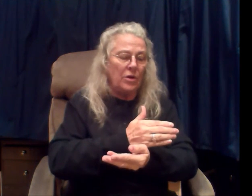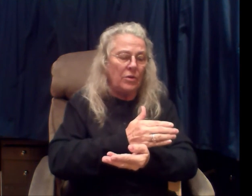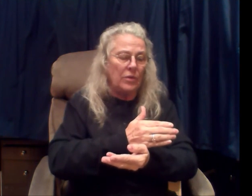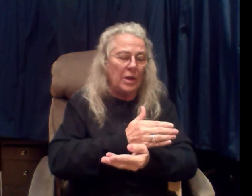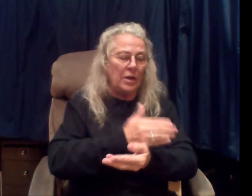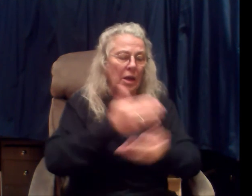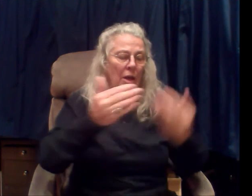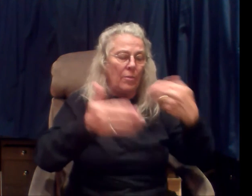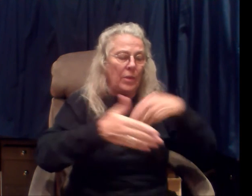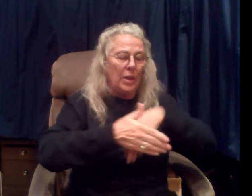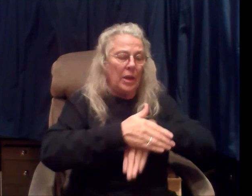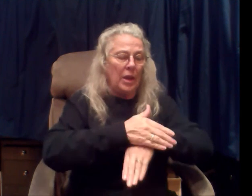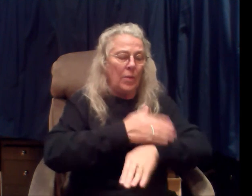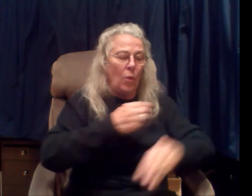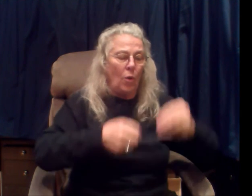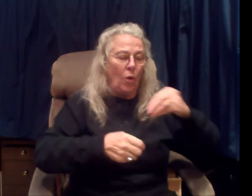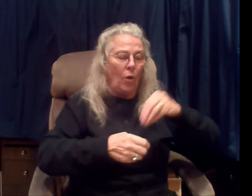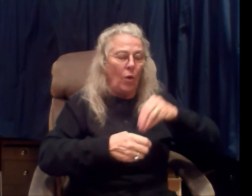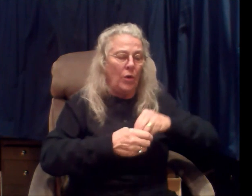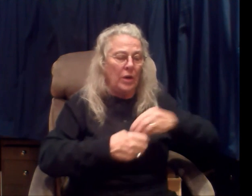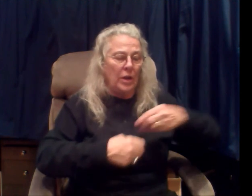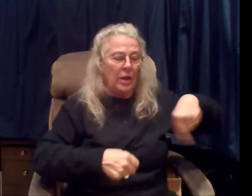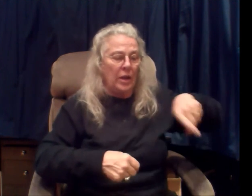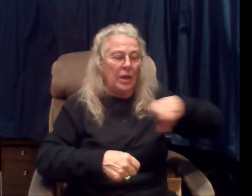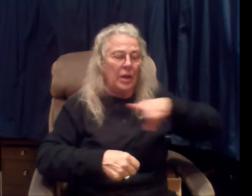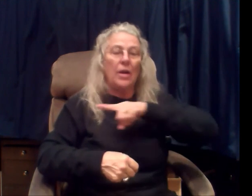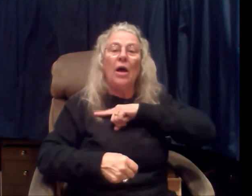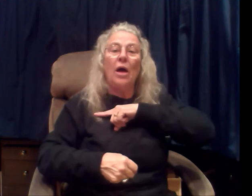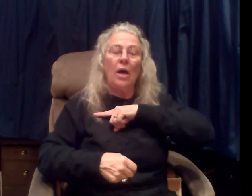enter in. Be born in us